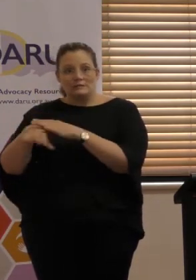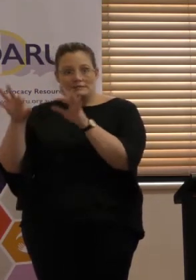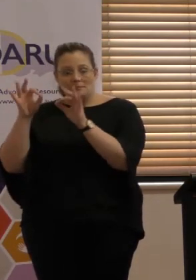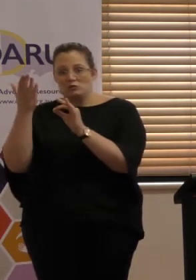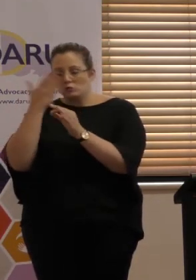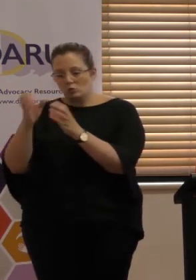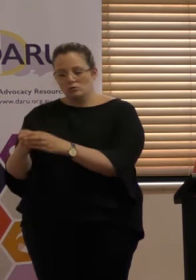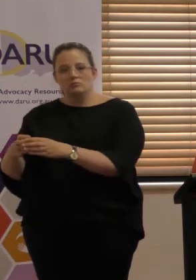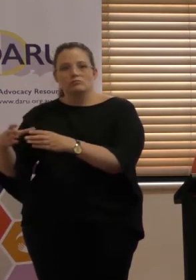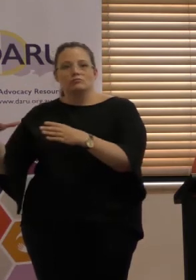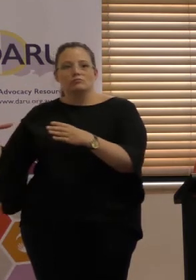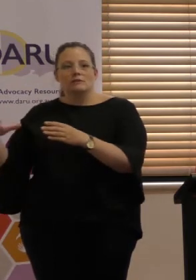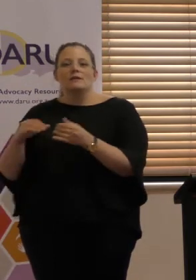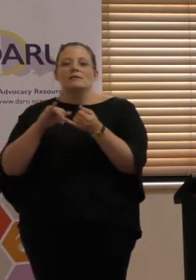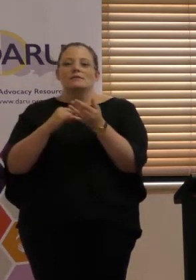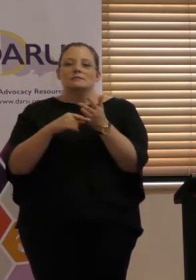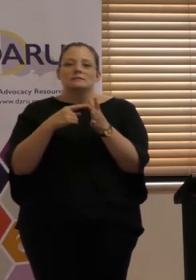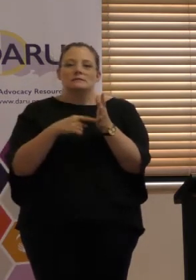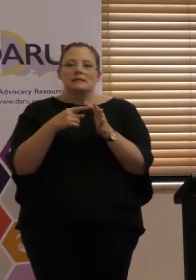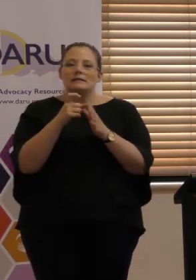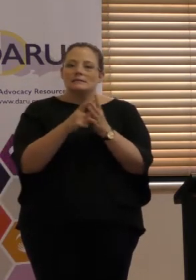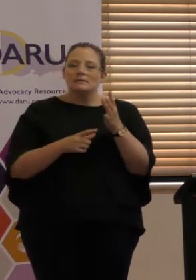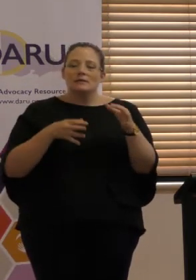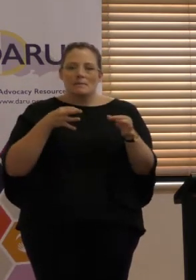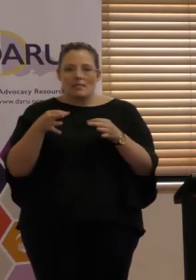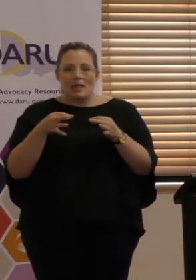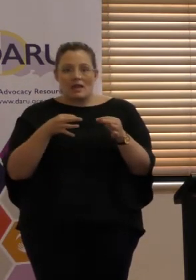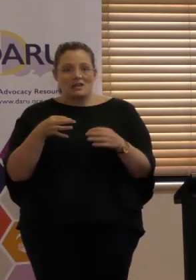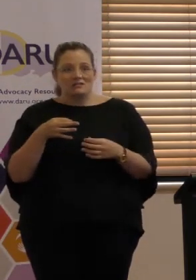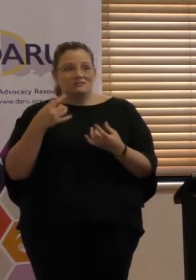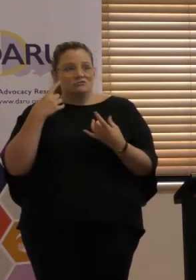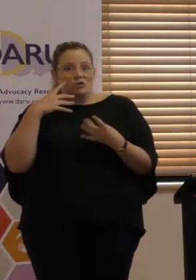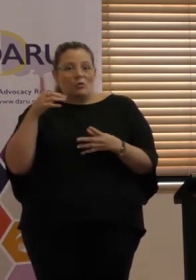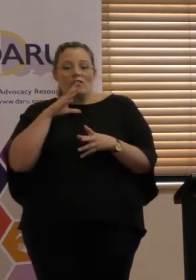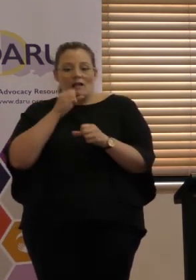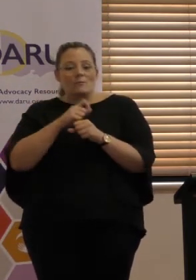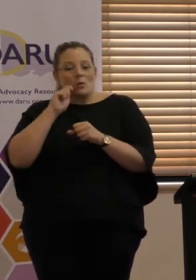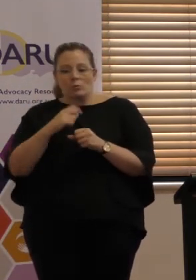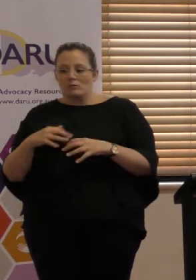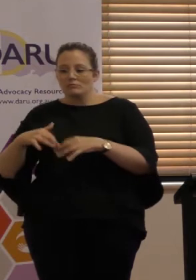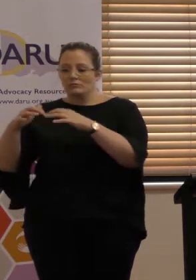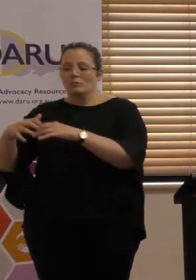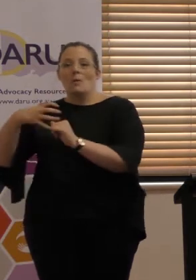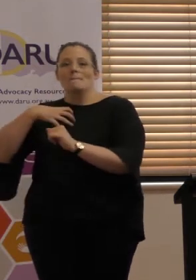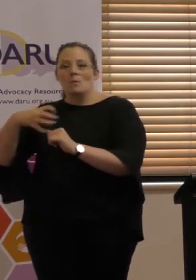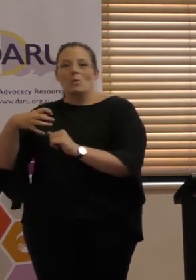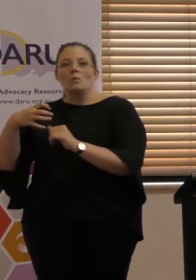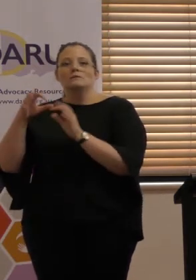Plan actually shows the government introducing new special schools because the numbers are going